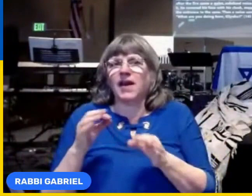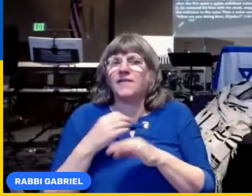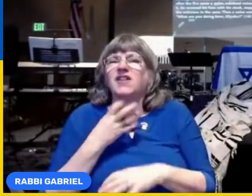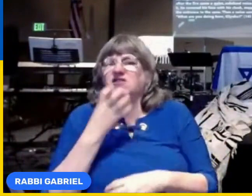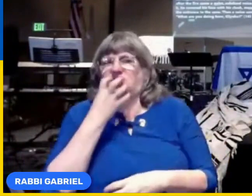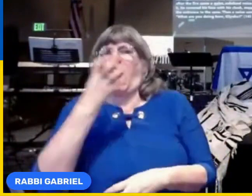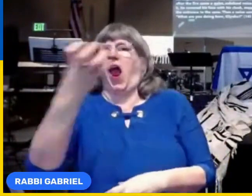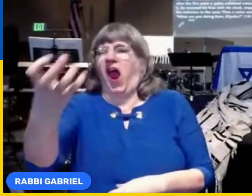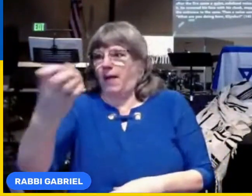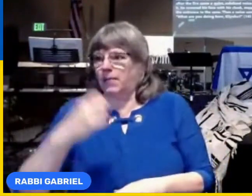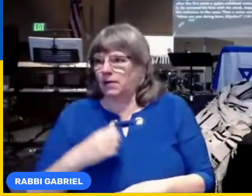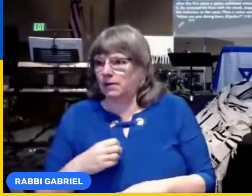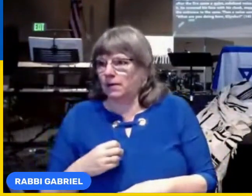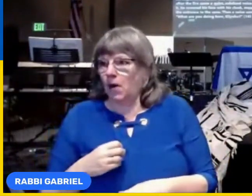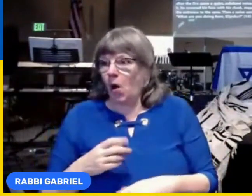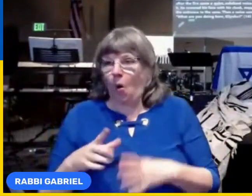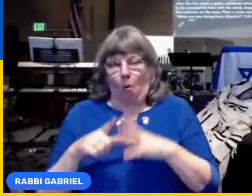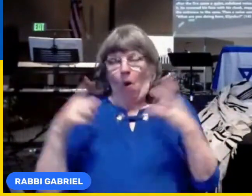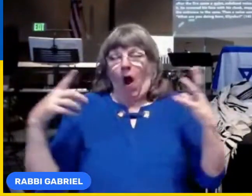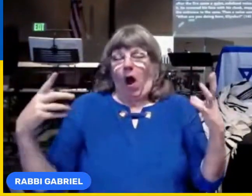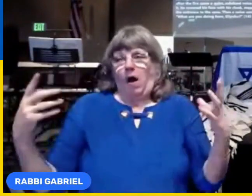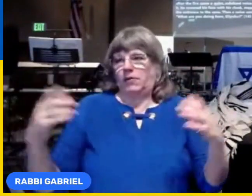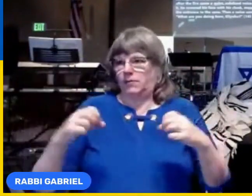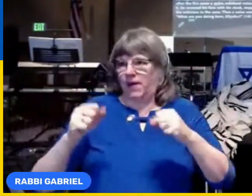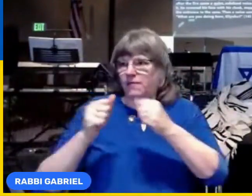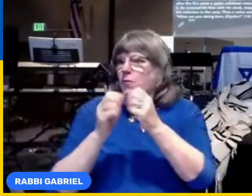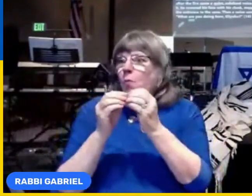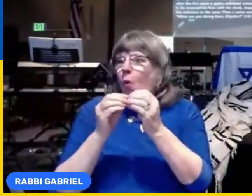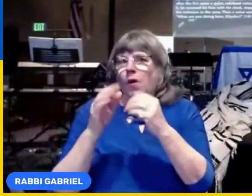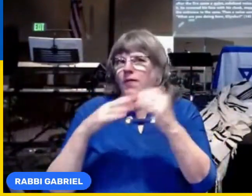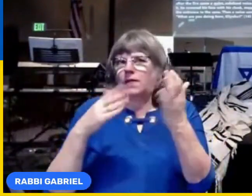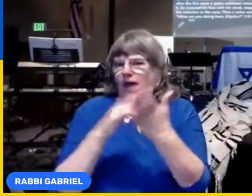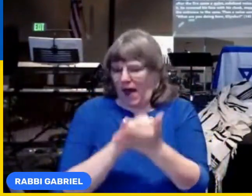In all these things, though, in all the